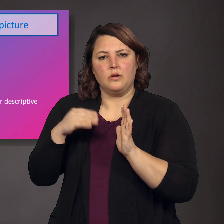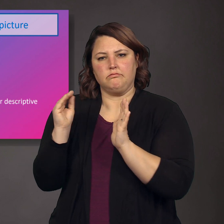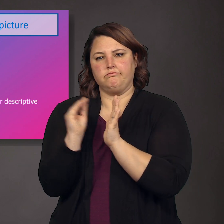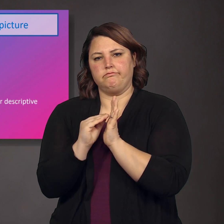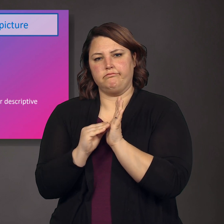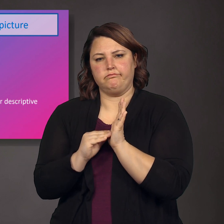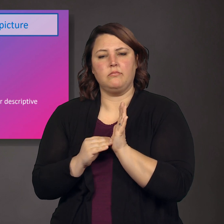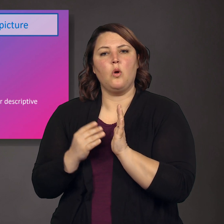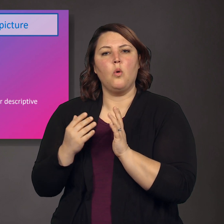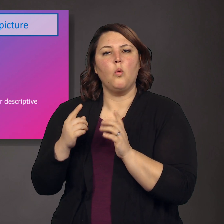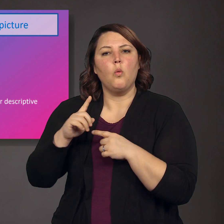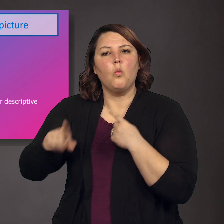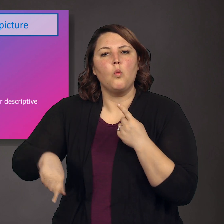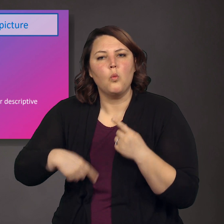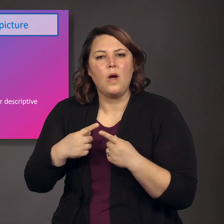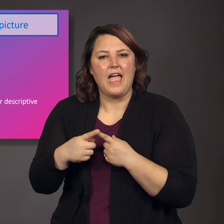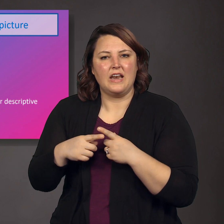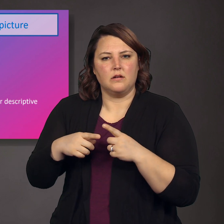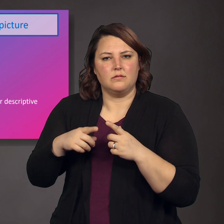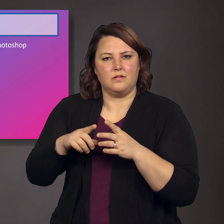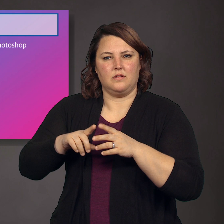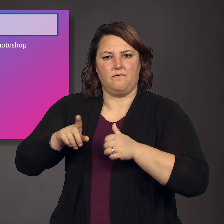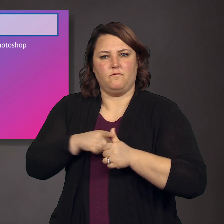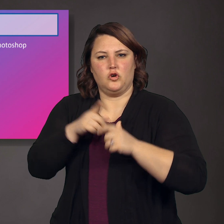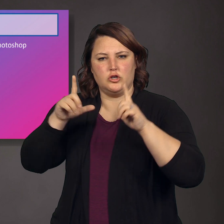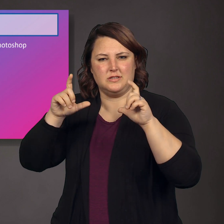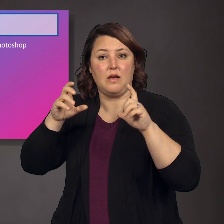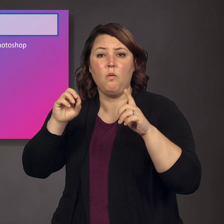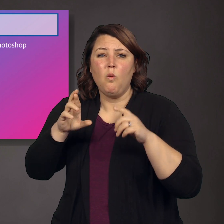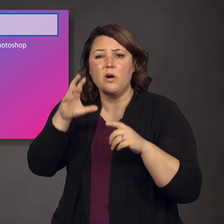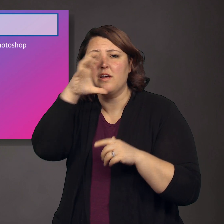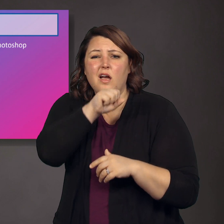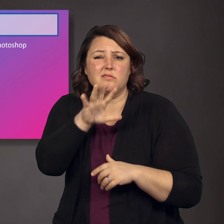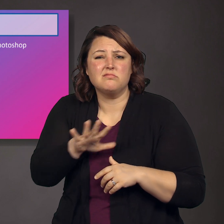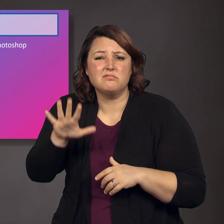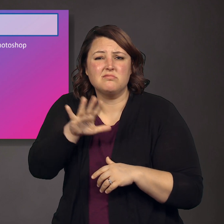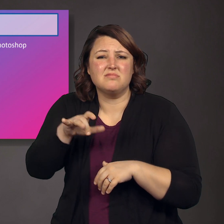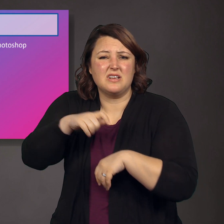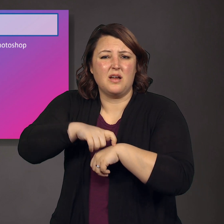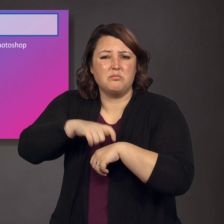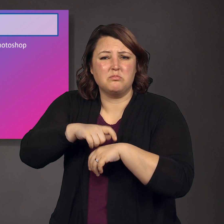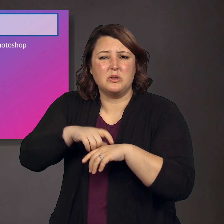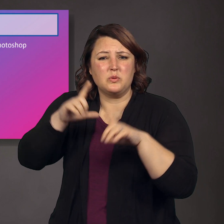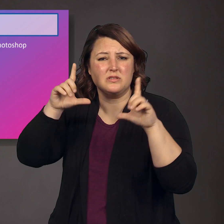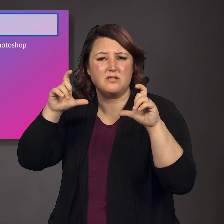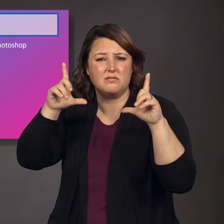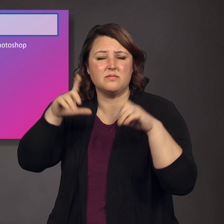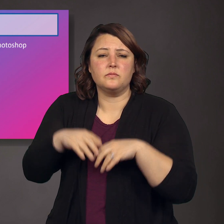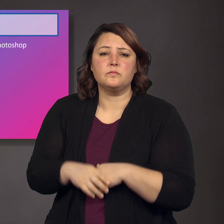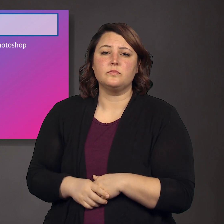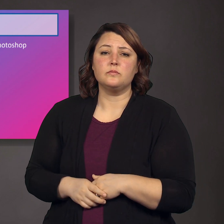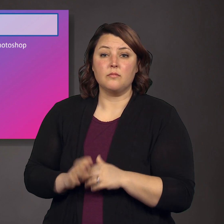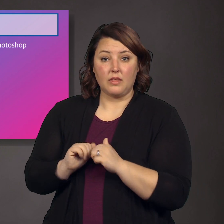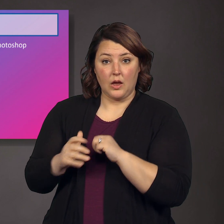was taken, or at least approximate that. Now, how can you add metadata? Well, you can